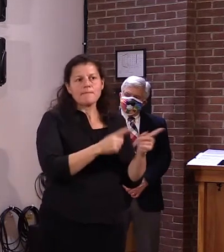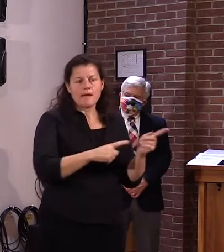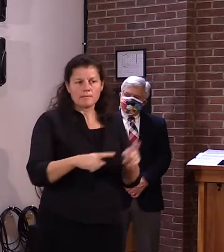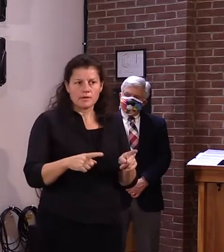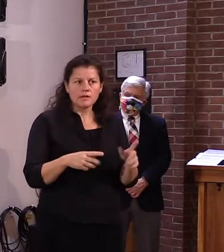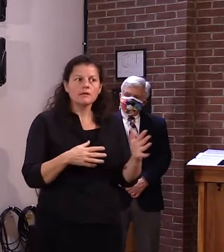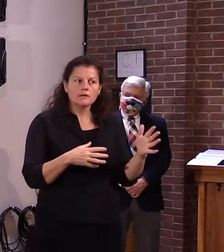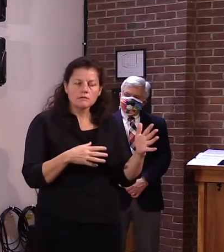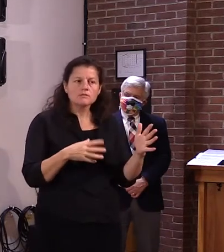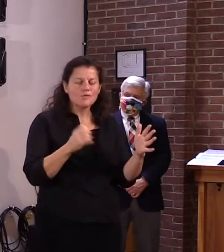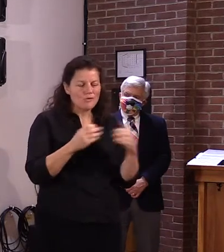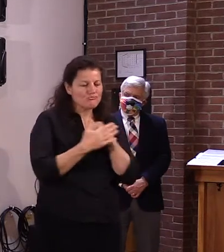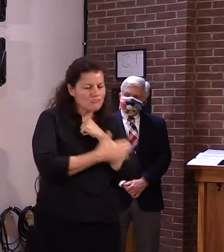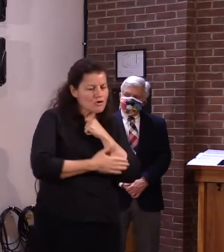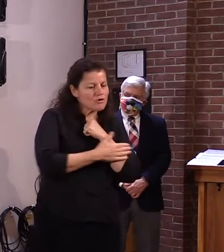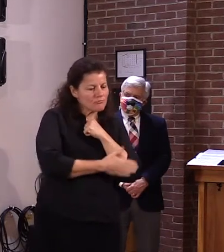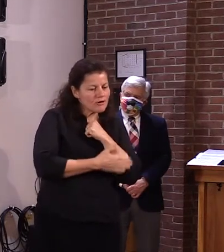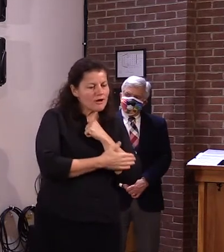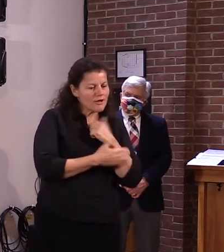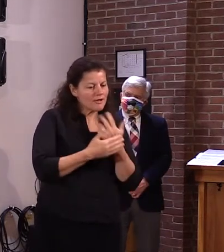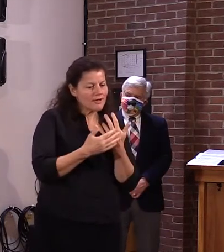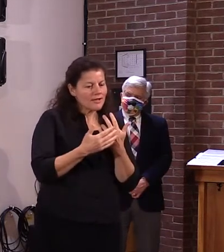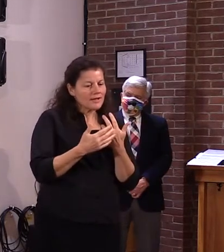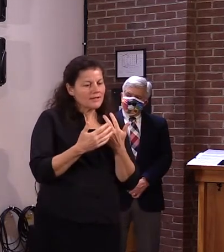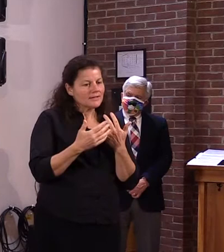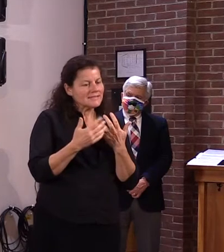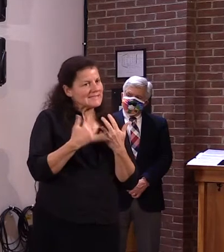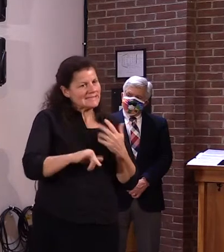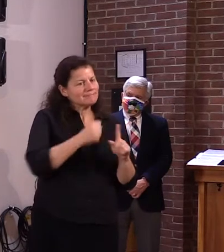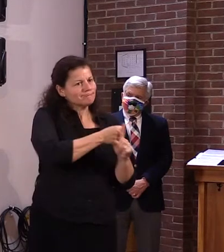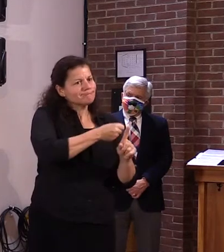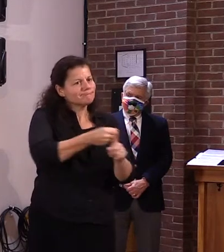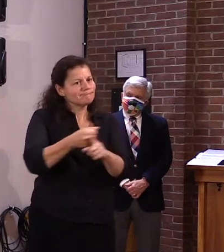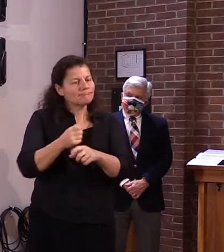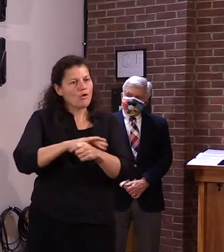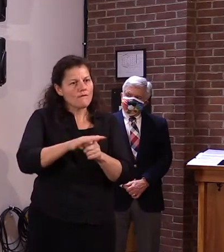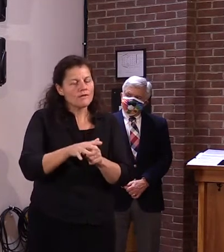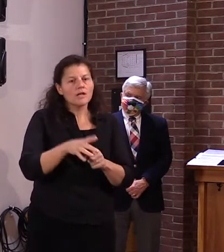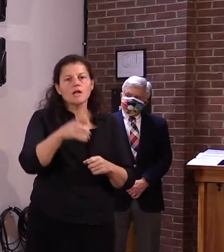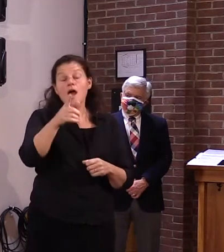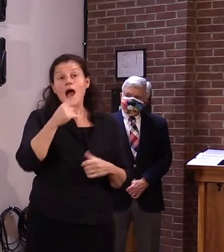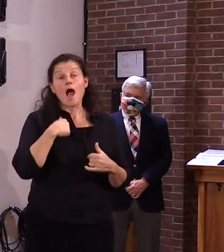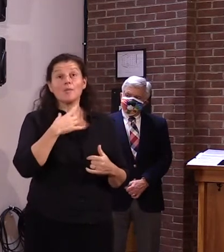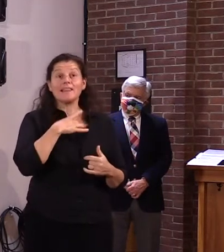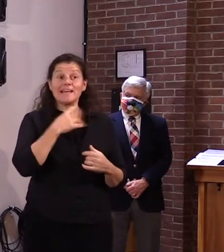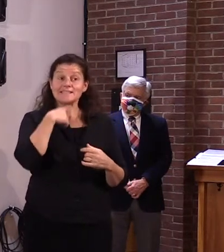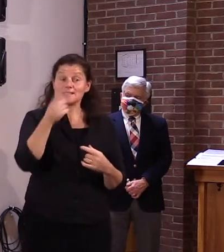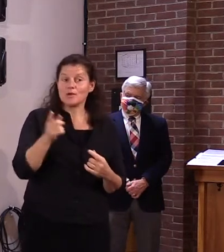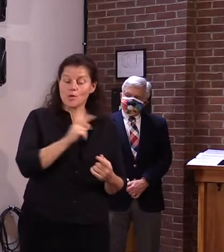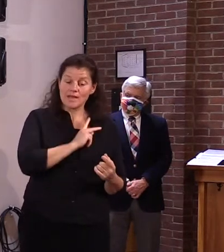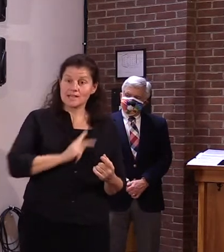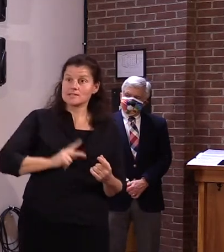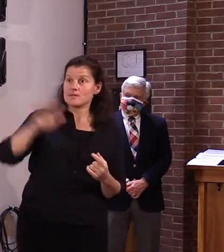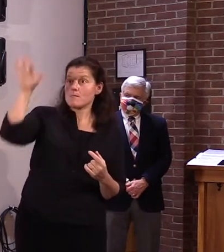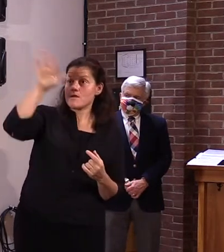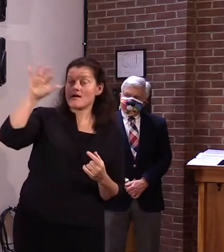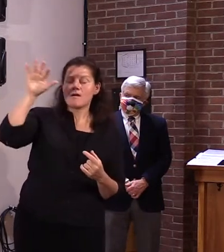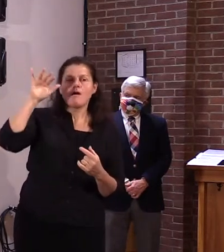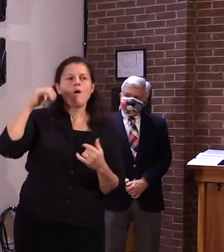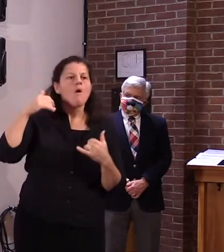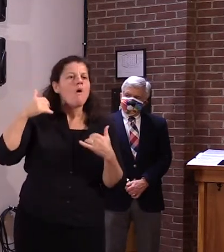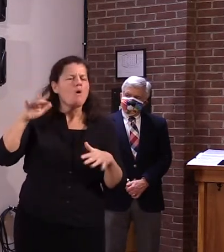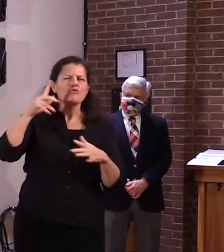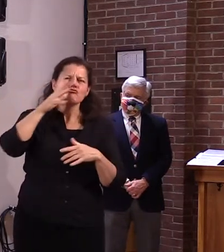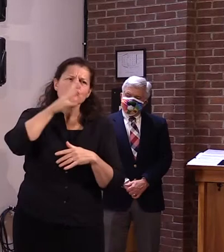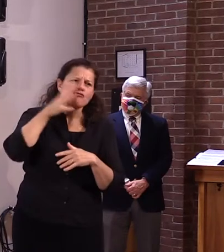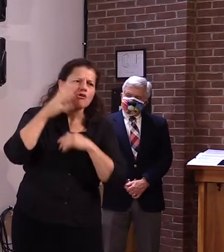to say that it's so rural in the parts of the state you're talking about that that's why their counts are low, but that really isn't